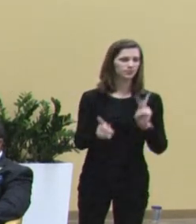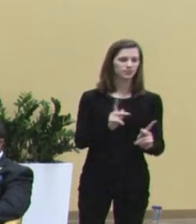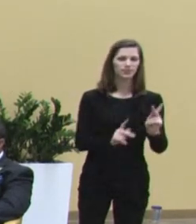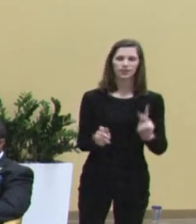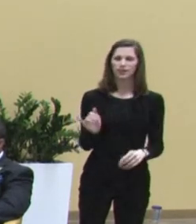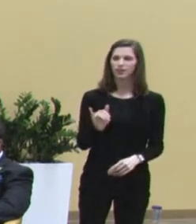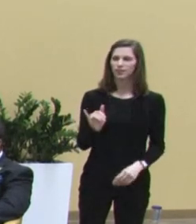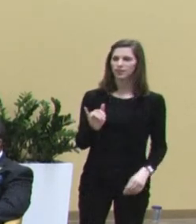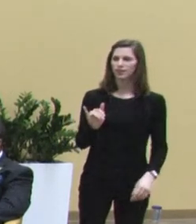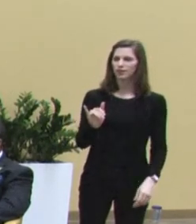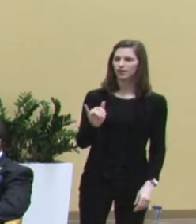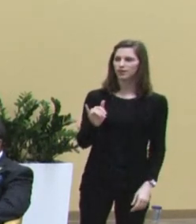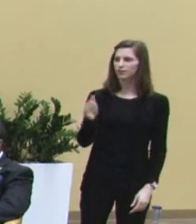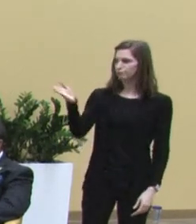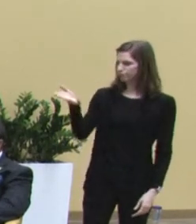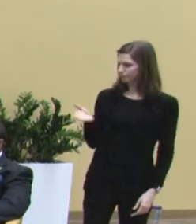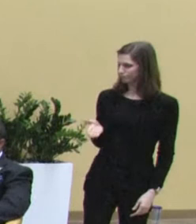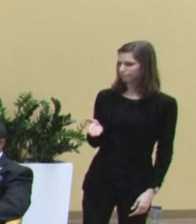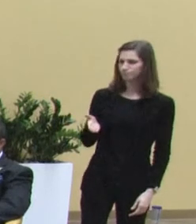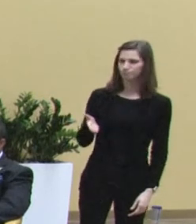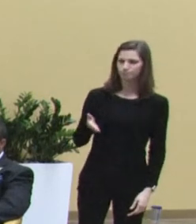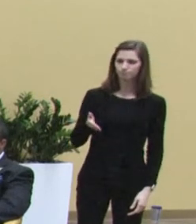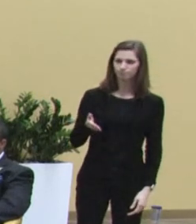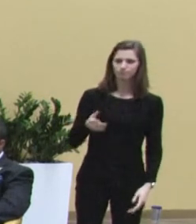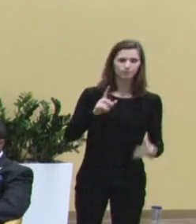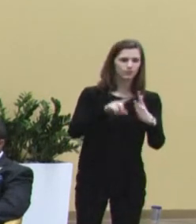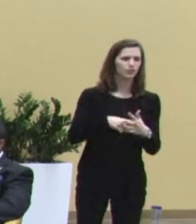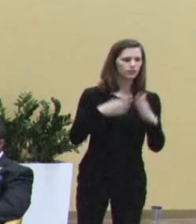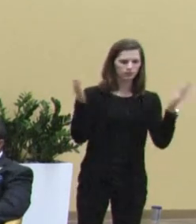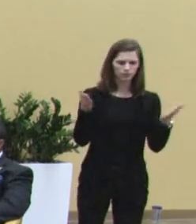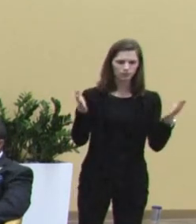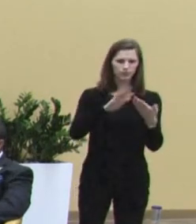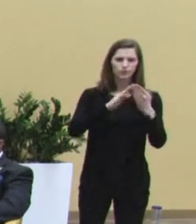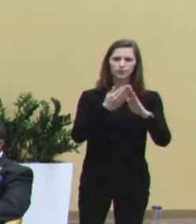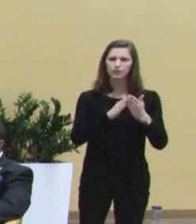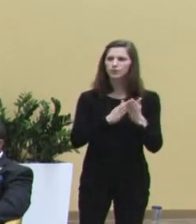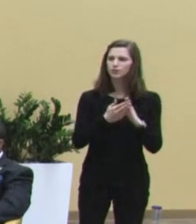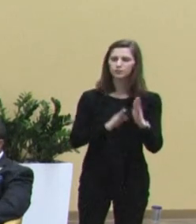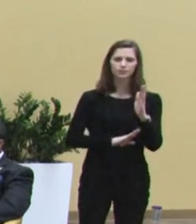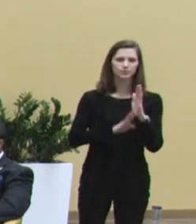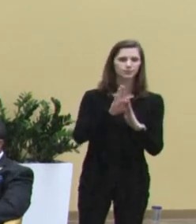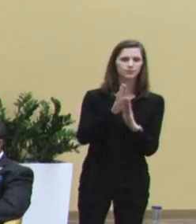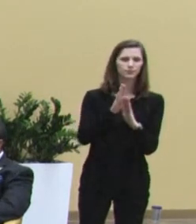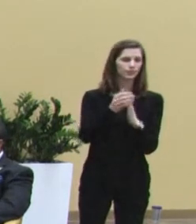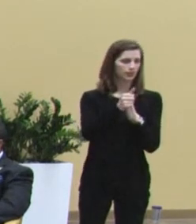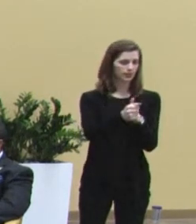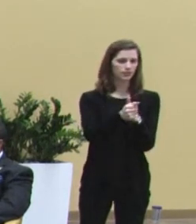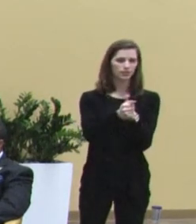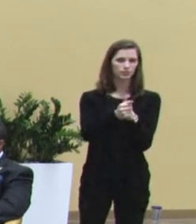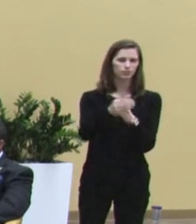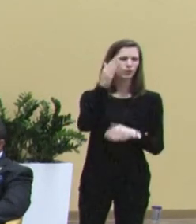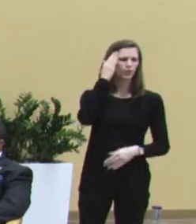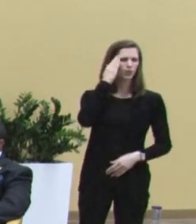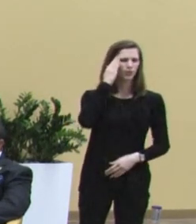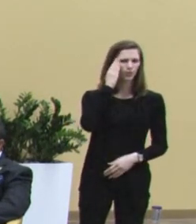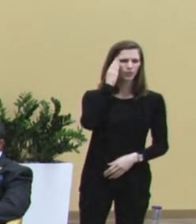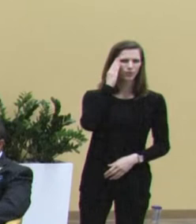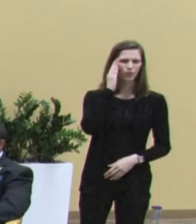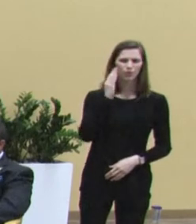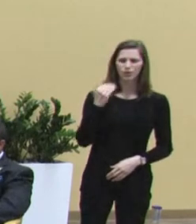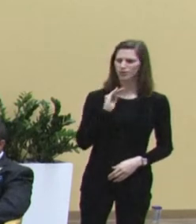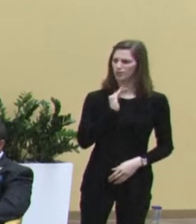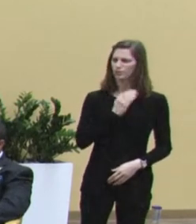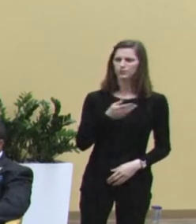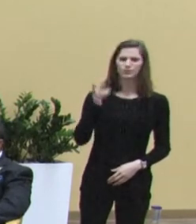here, to engage our community and our demographic and let us know these are the struggles that we went through and this is how it's